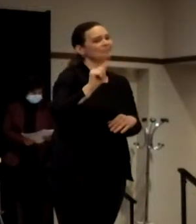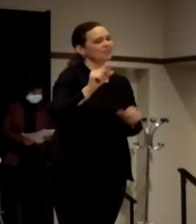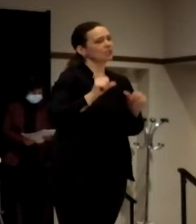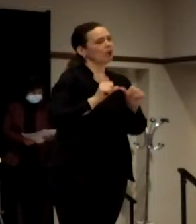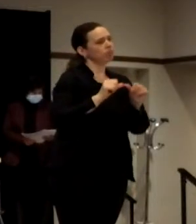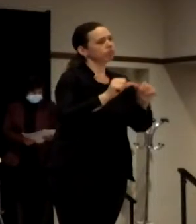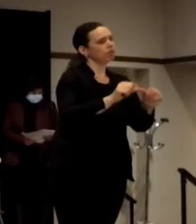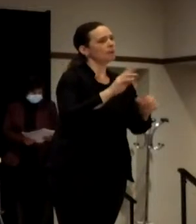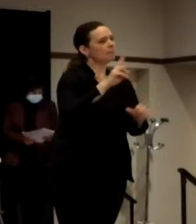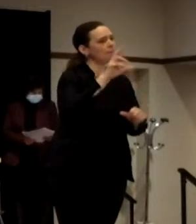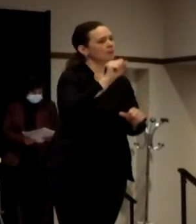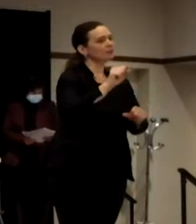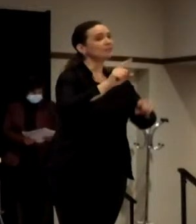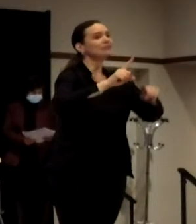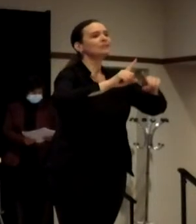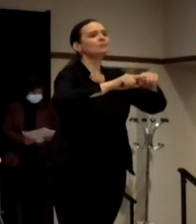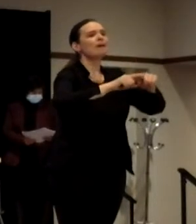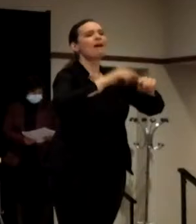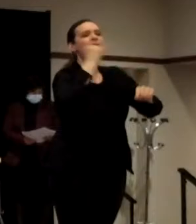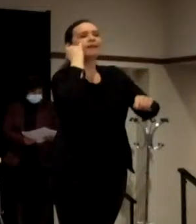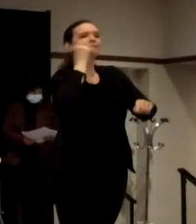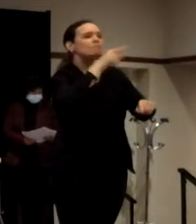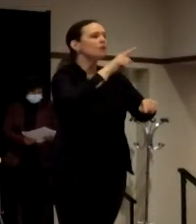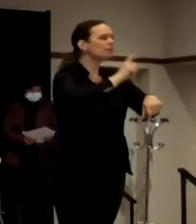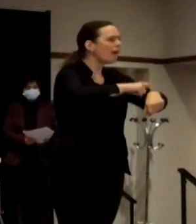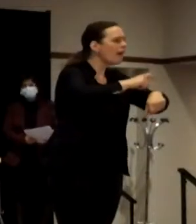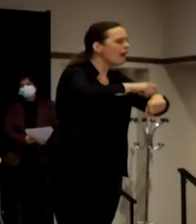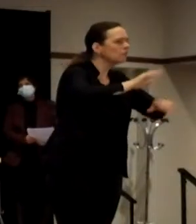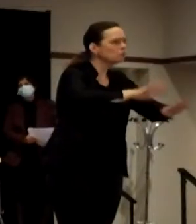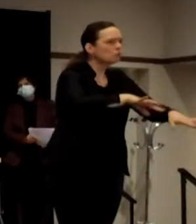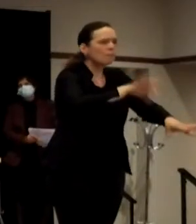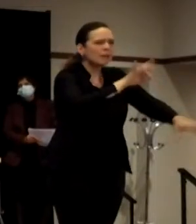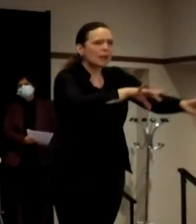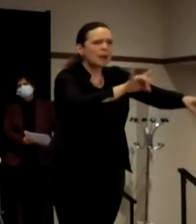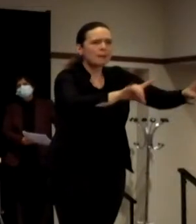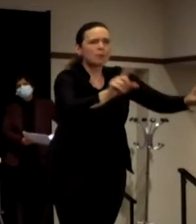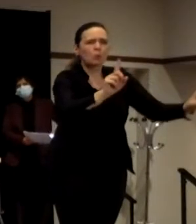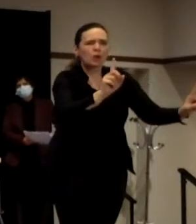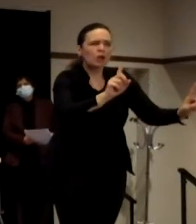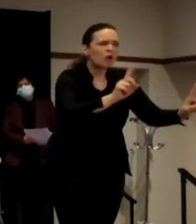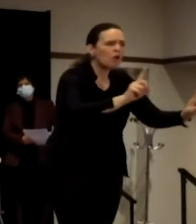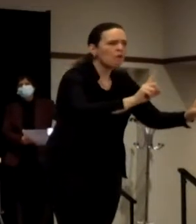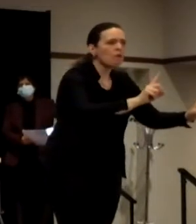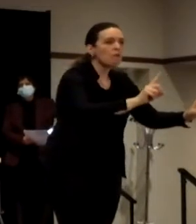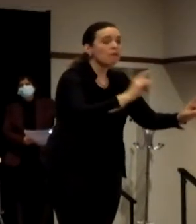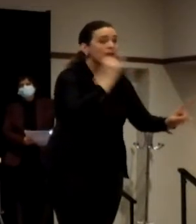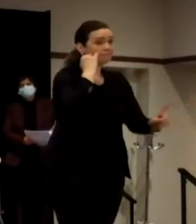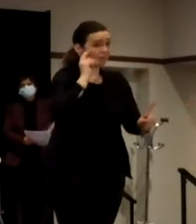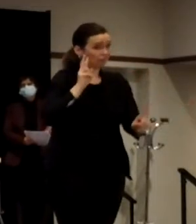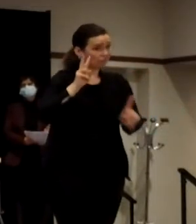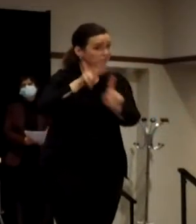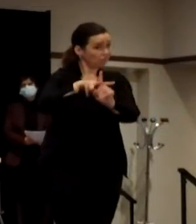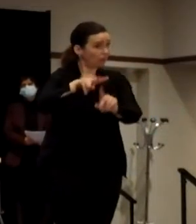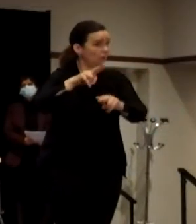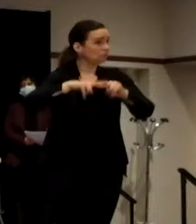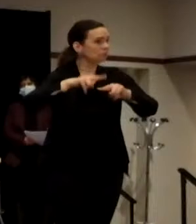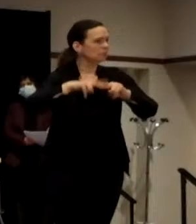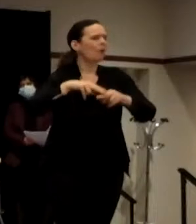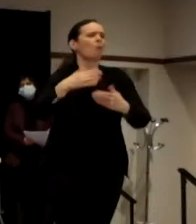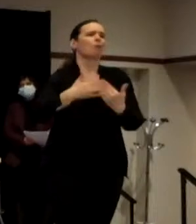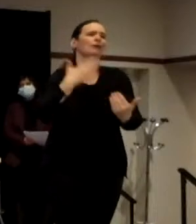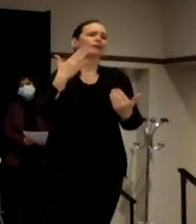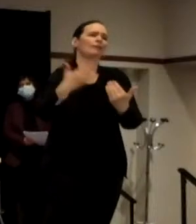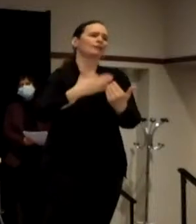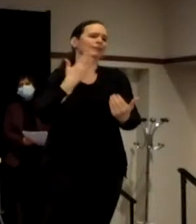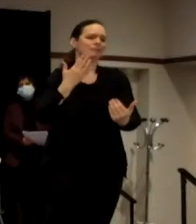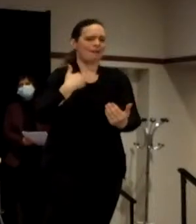when the child is picked up. And again, things like assigned seating, these are all things that easy with certain age